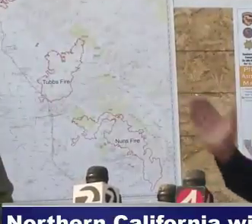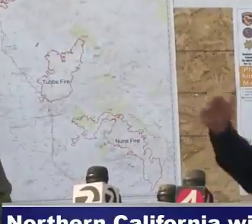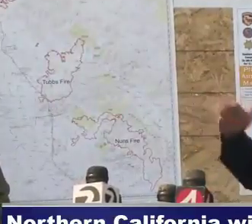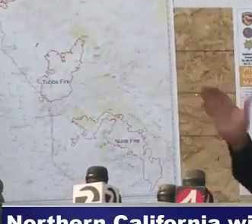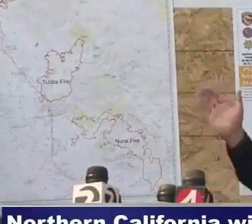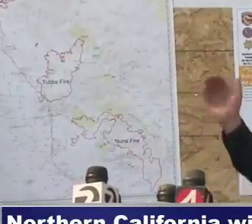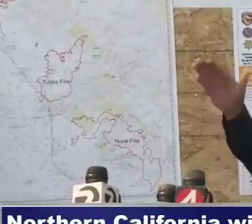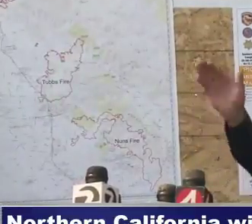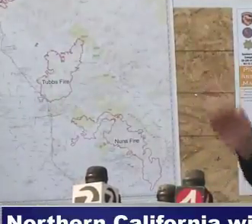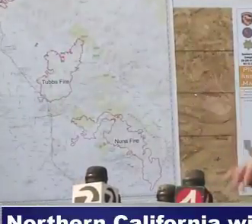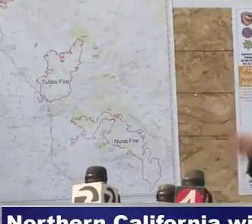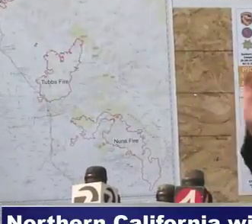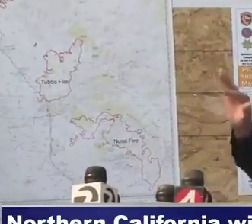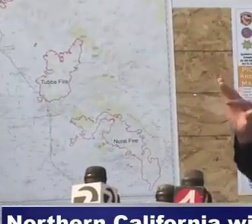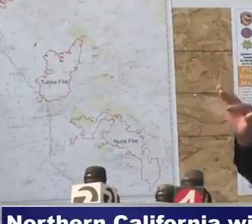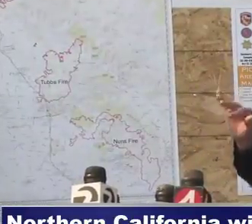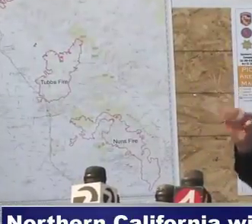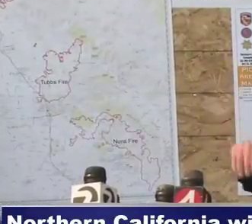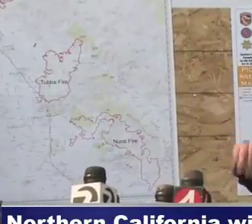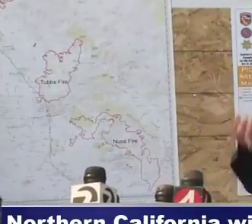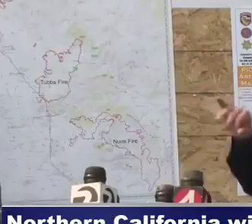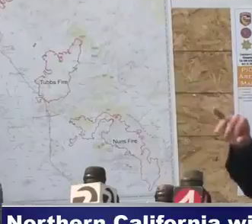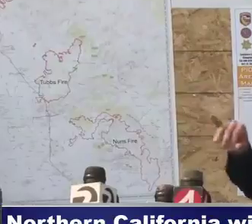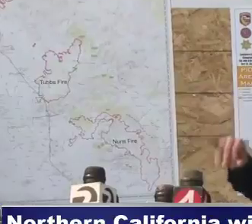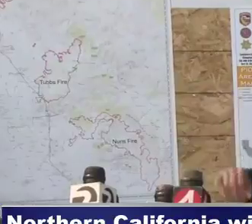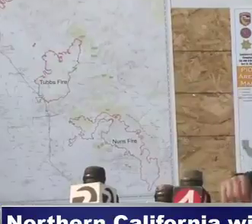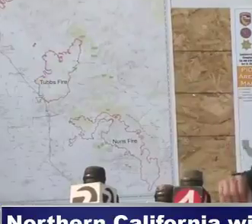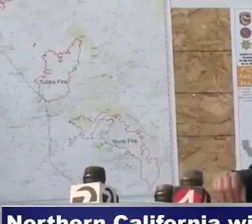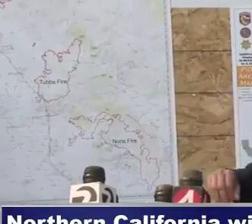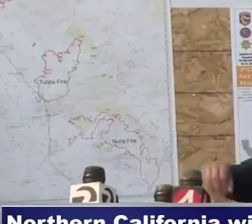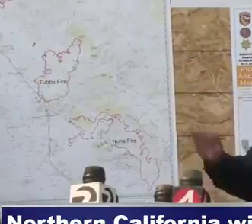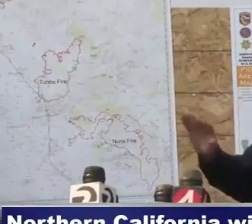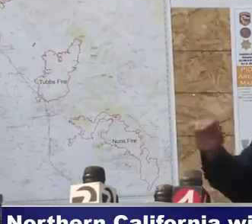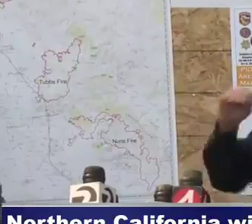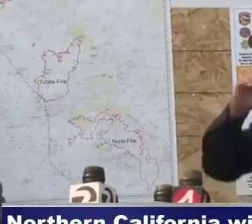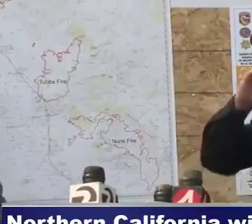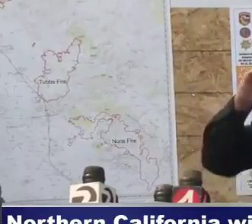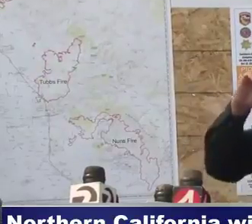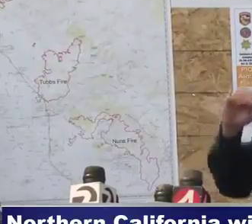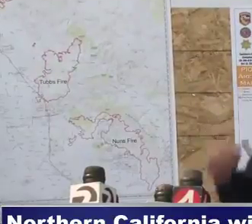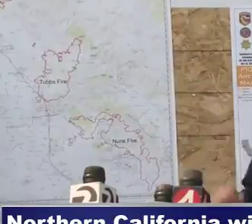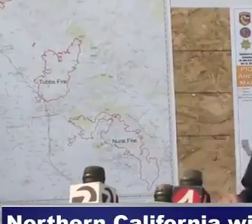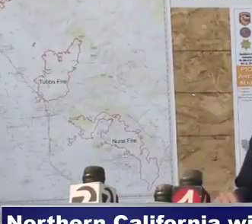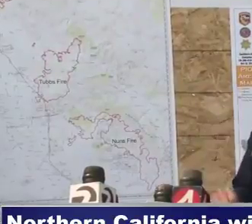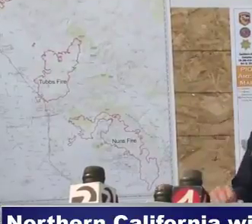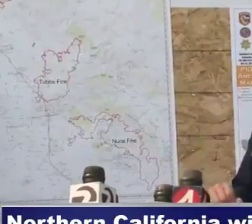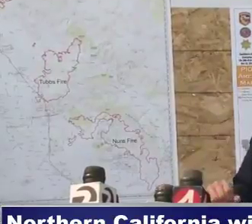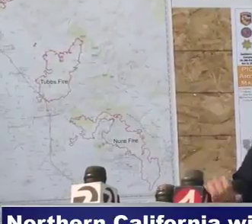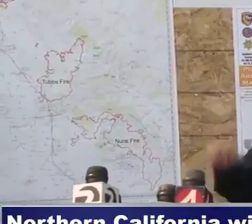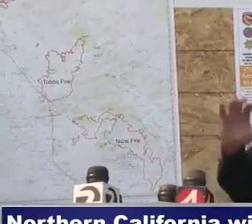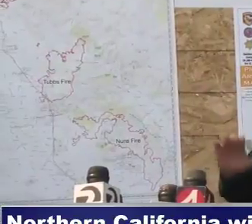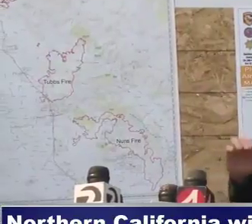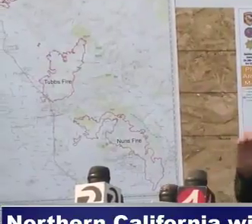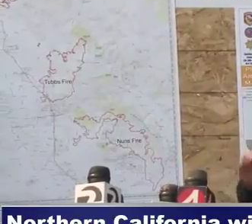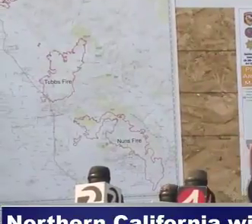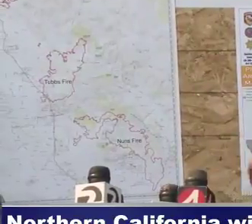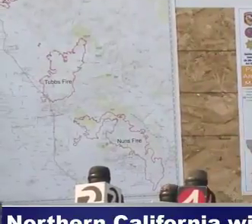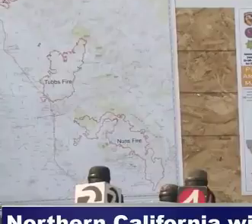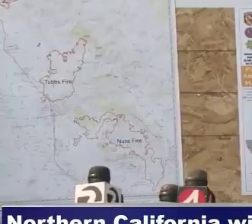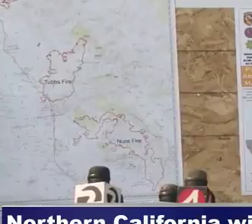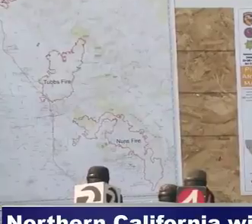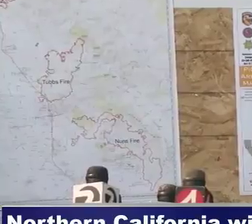It's a switchback road. There's a lot of steep country up there and steep brush, lots of brush, and the repeater sites up there. We've been making pretty